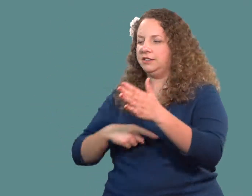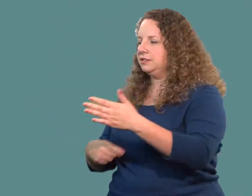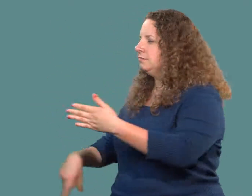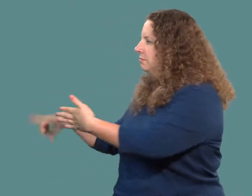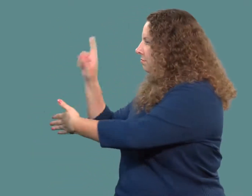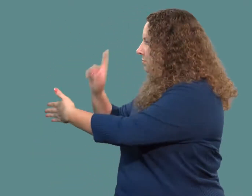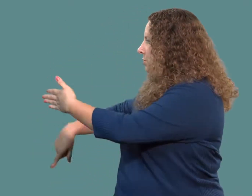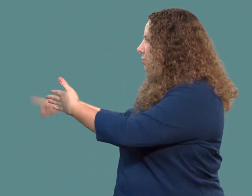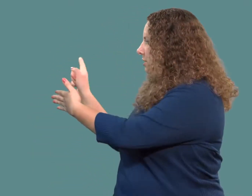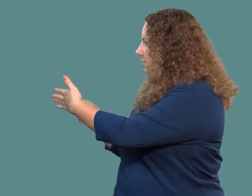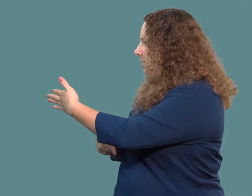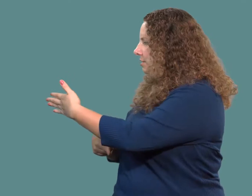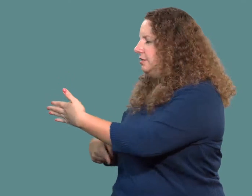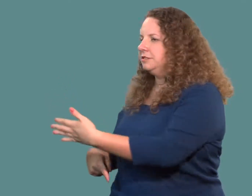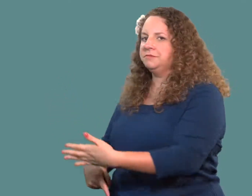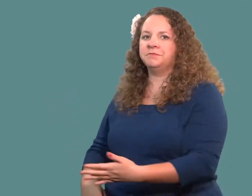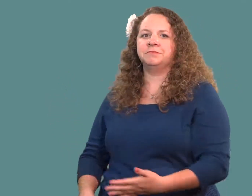criticize, criticize.